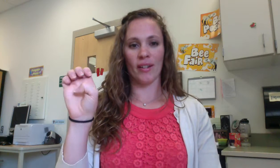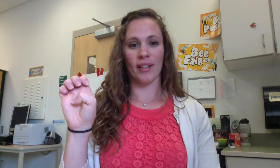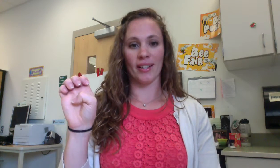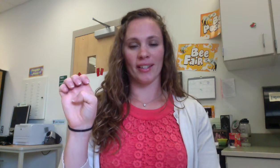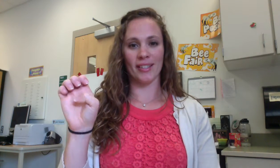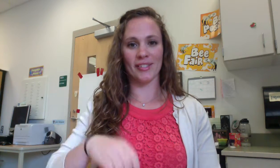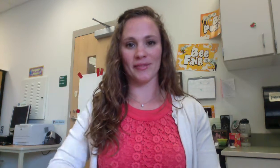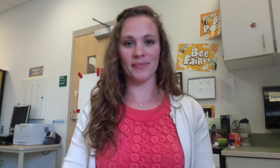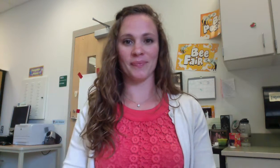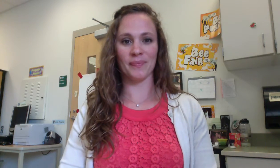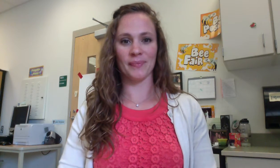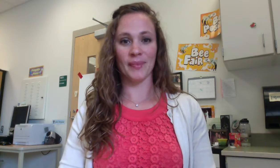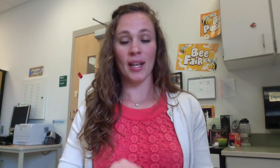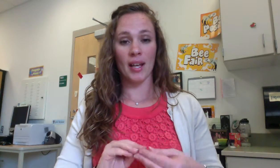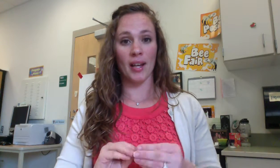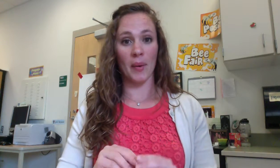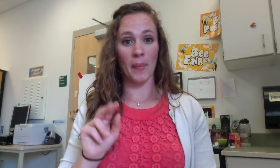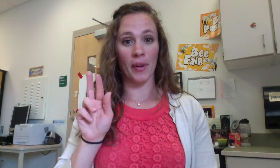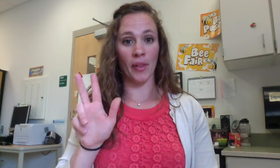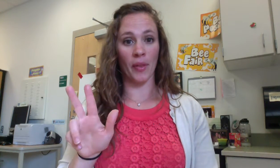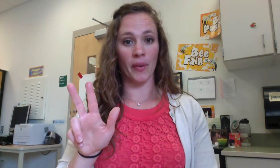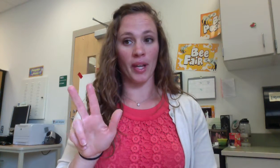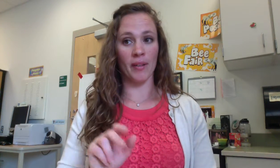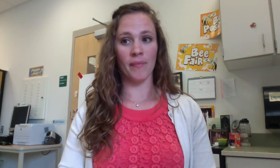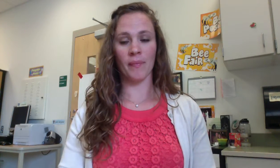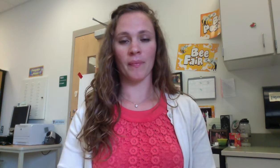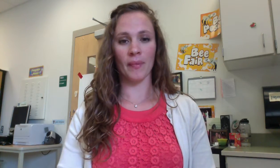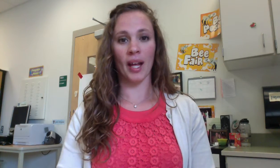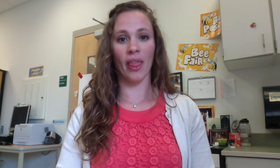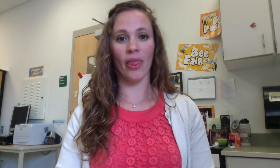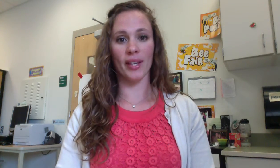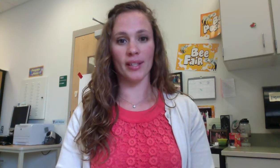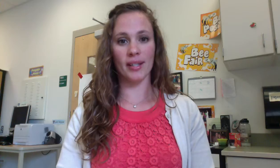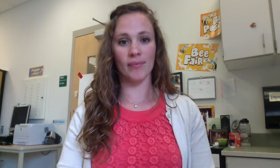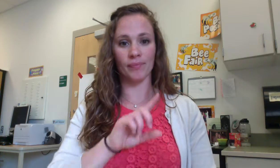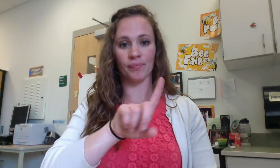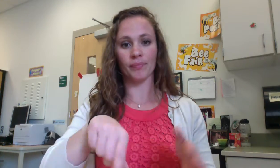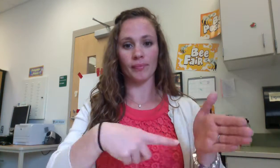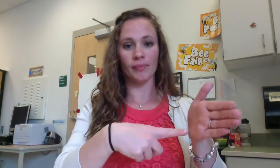are, A-R-E. Number three, this,